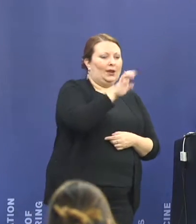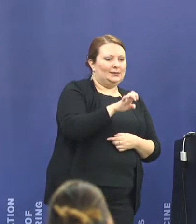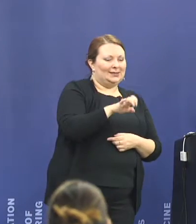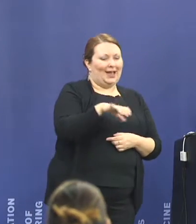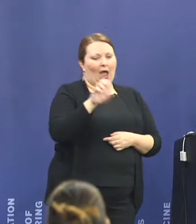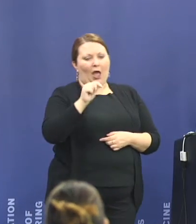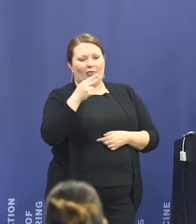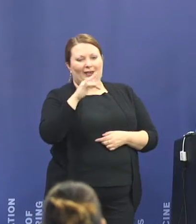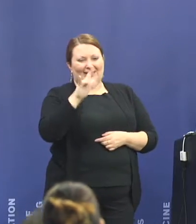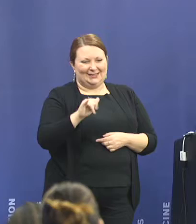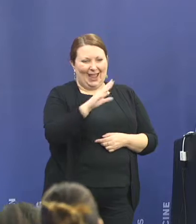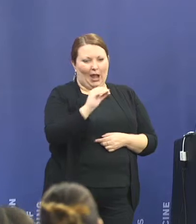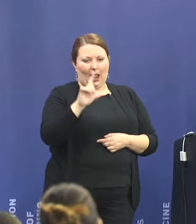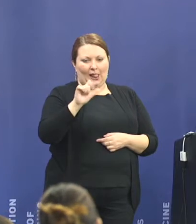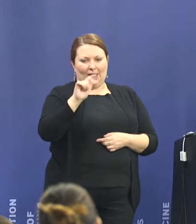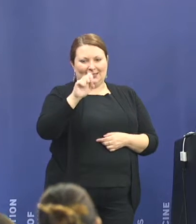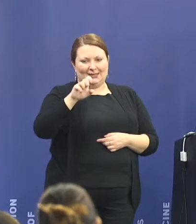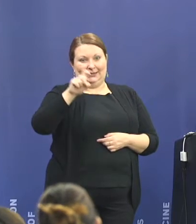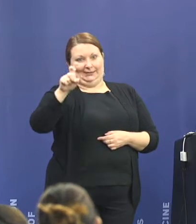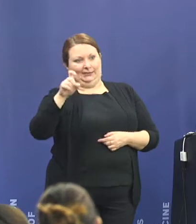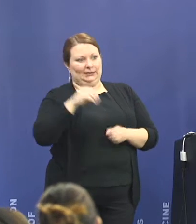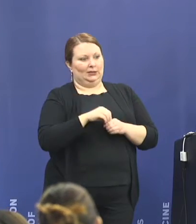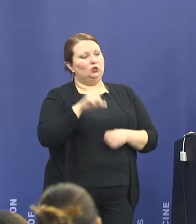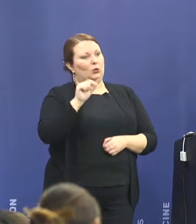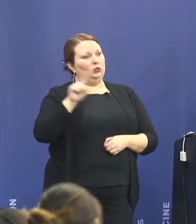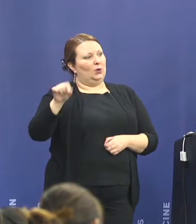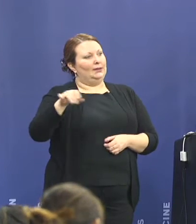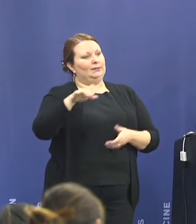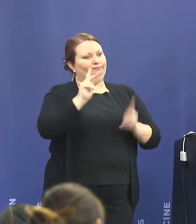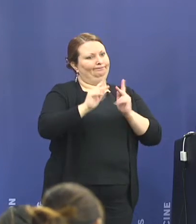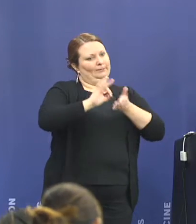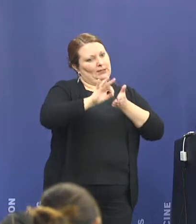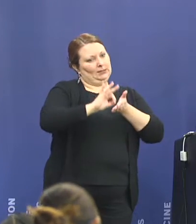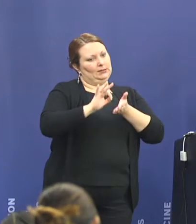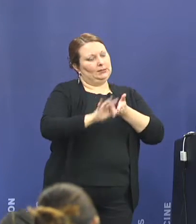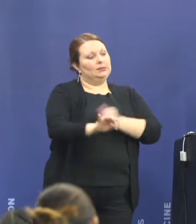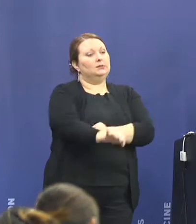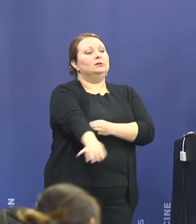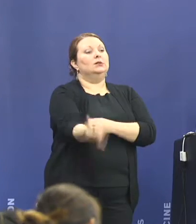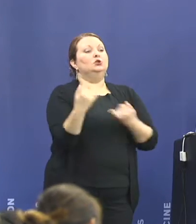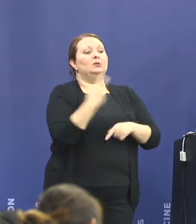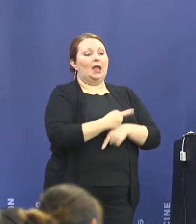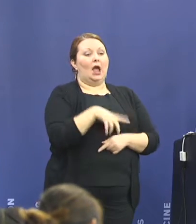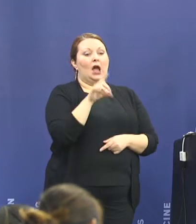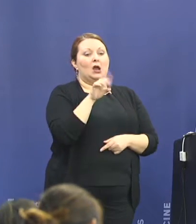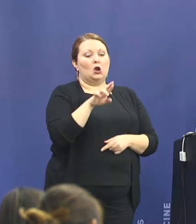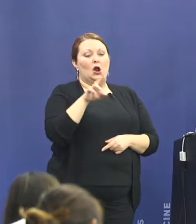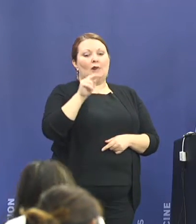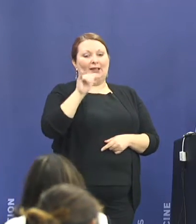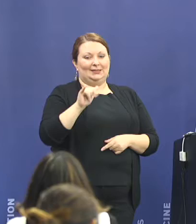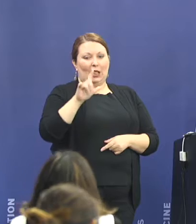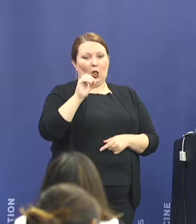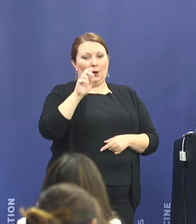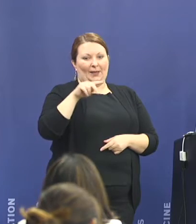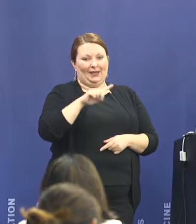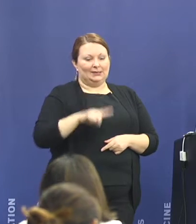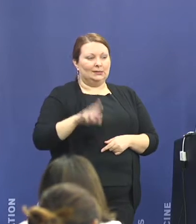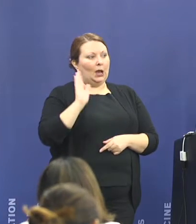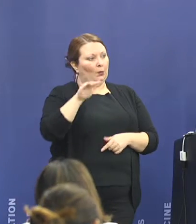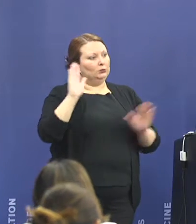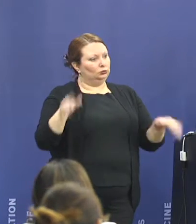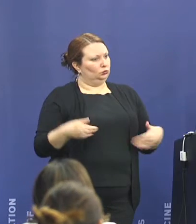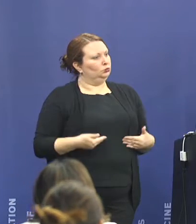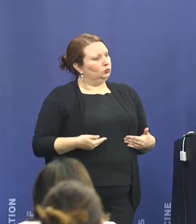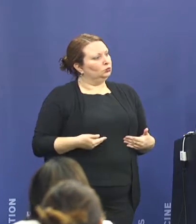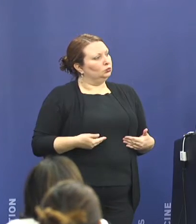the 2020 census. We are privileged to have here today with us Dr. Nancy Lopez, whom I will introduce in a